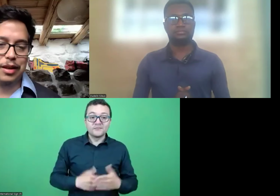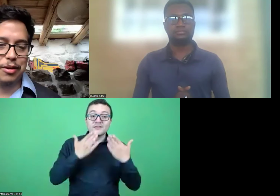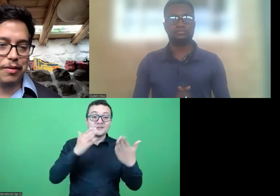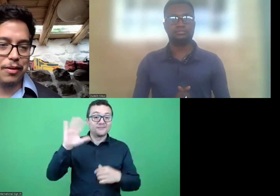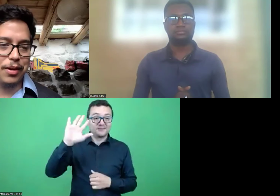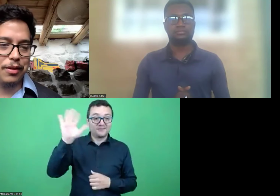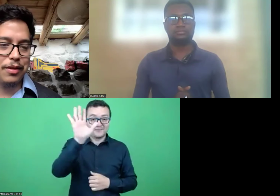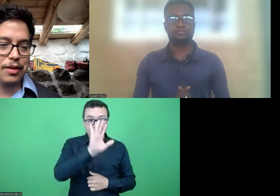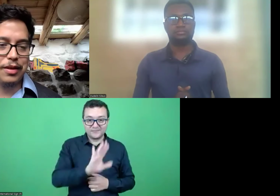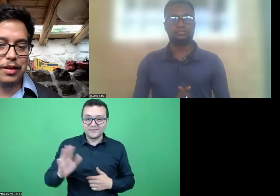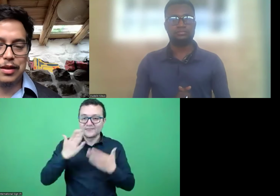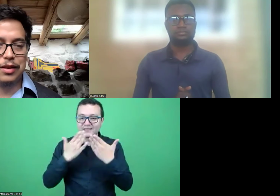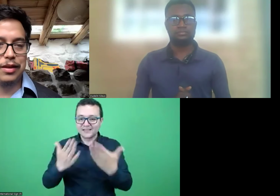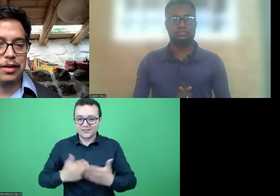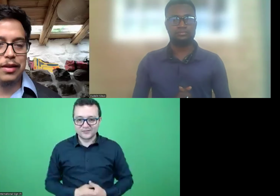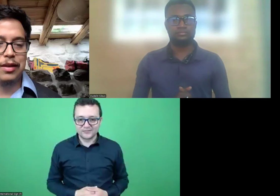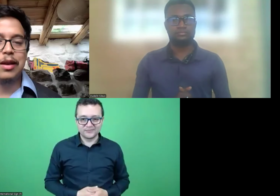Thank you, everyone.